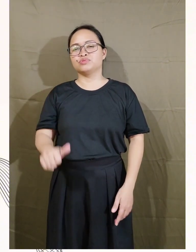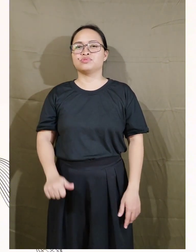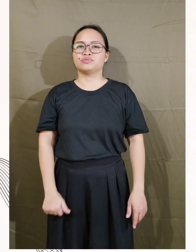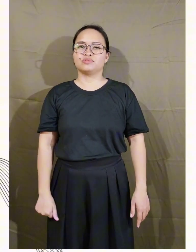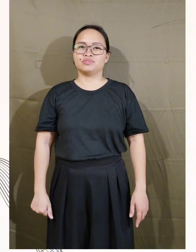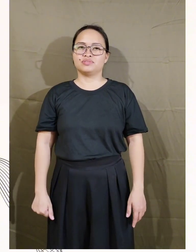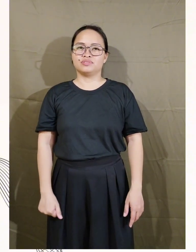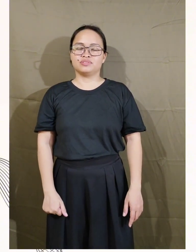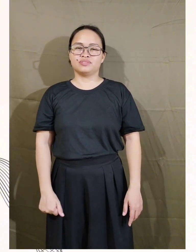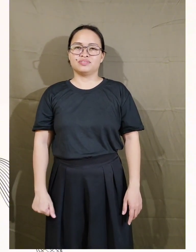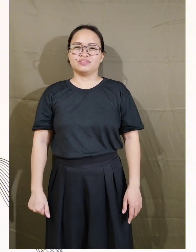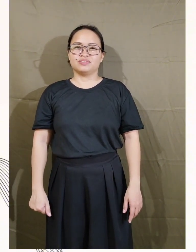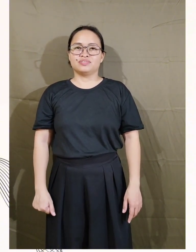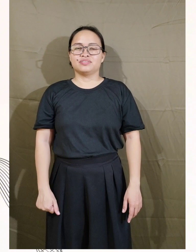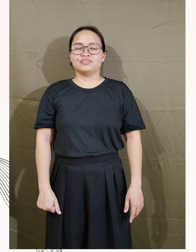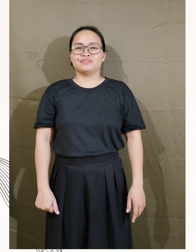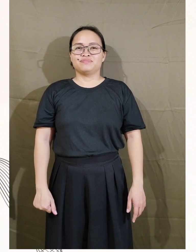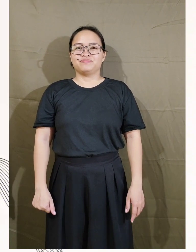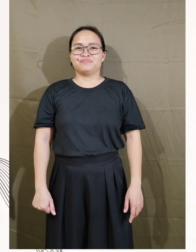4,223.